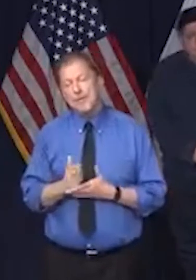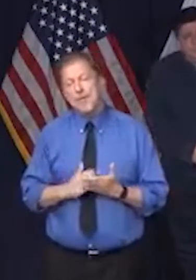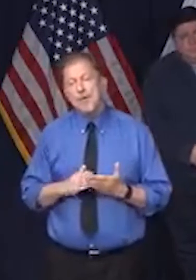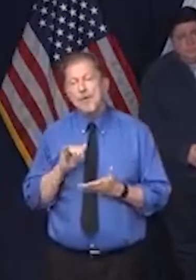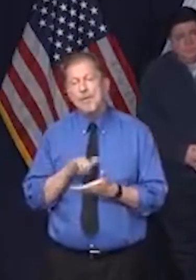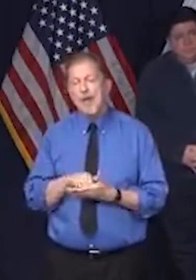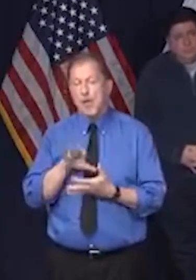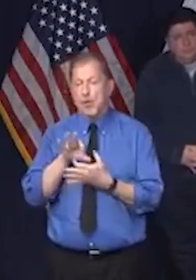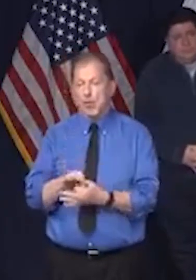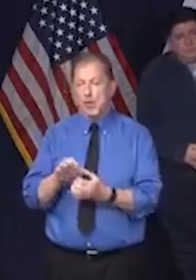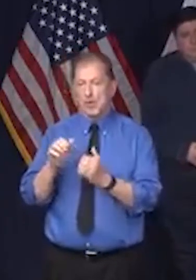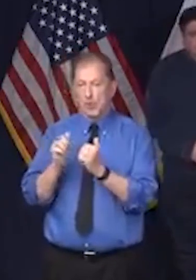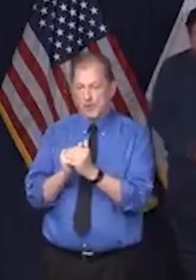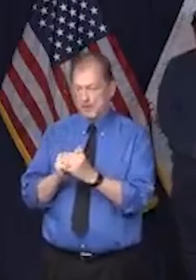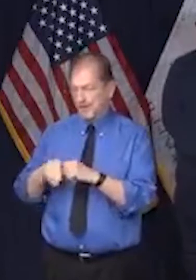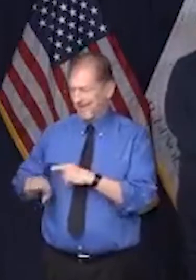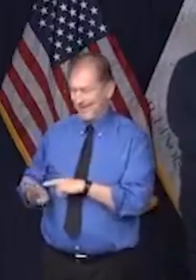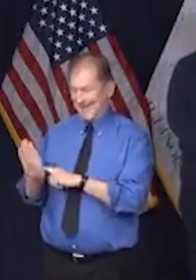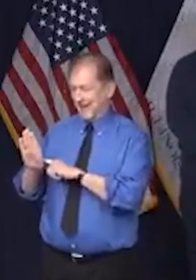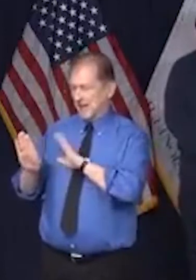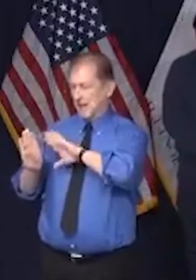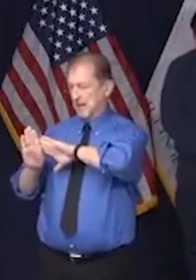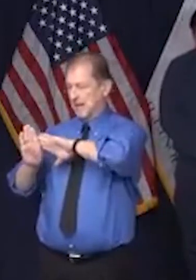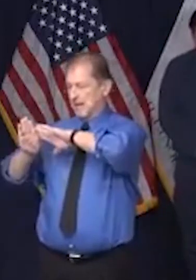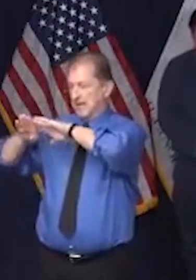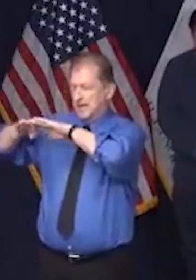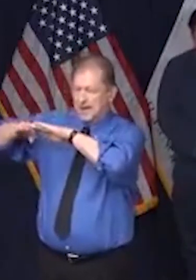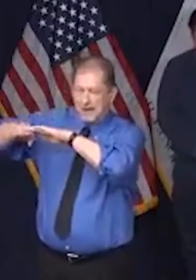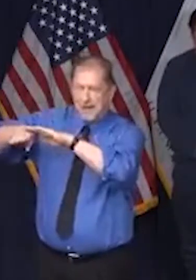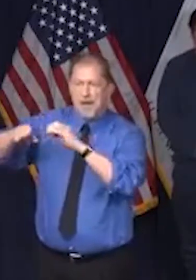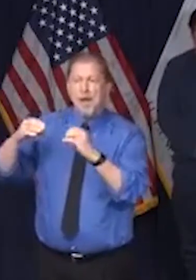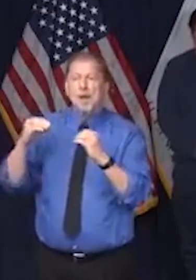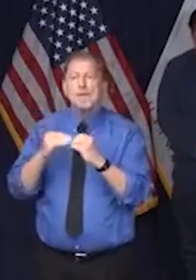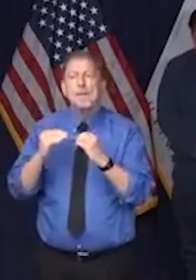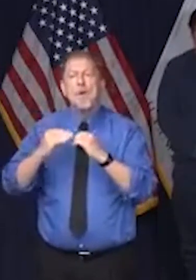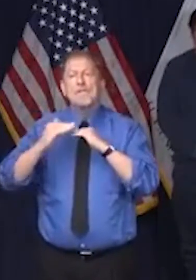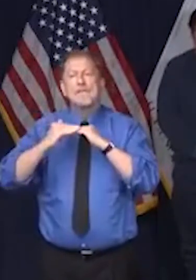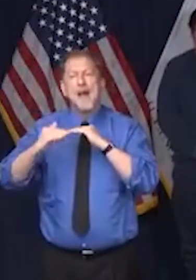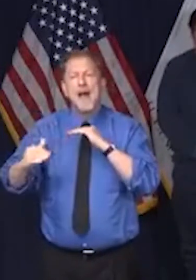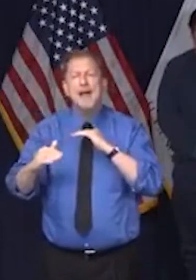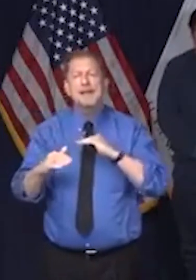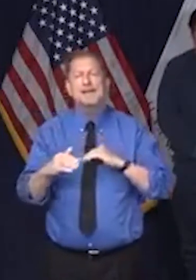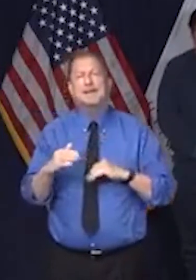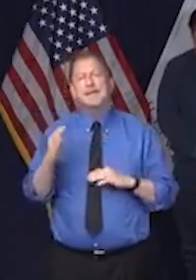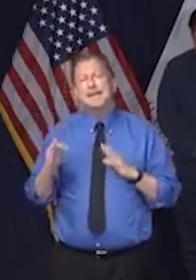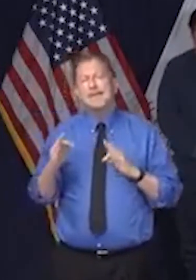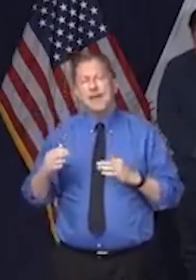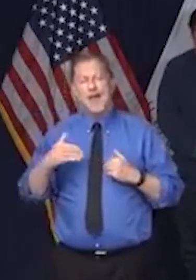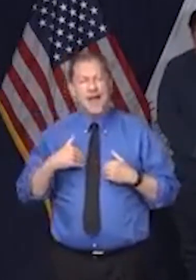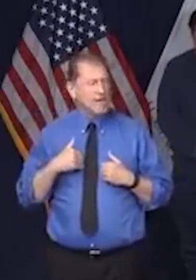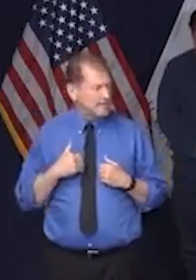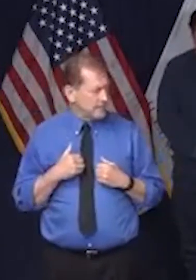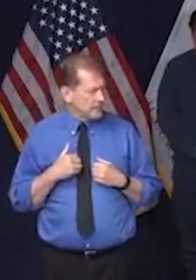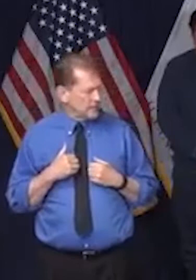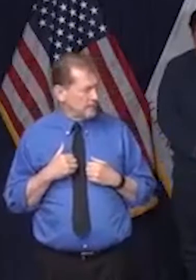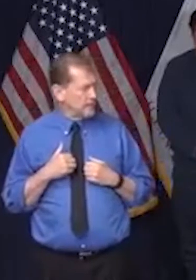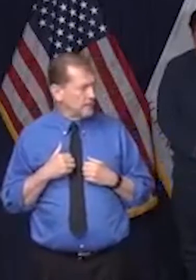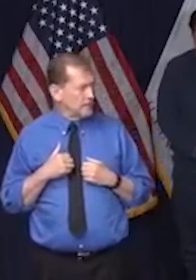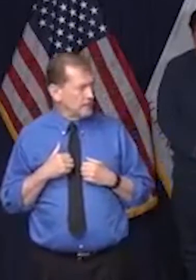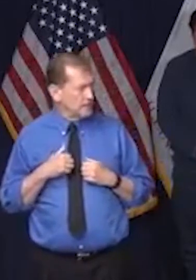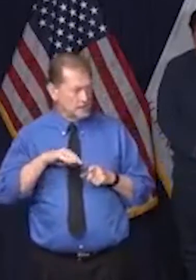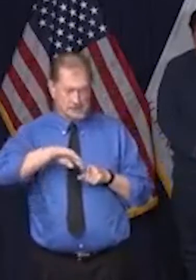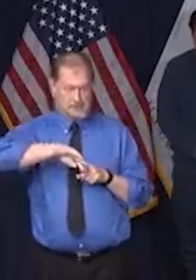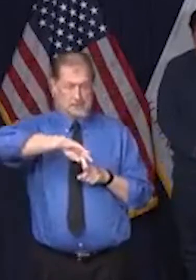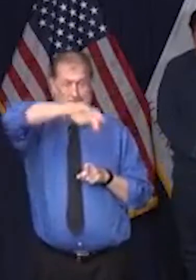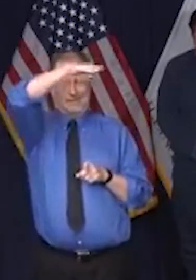the flattening of the curve, I don't have the picture, but if you have this kind of curve, but you flattened